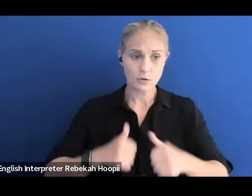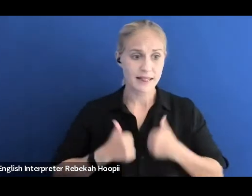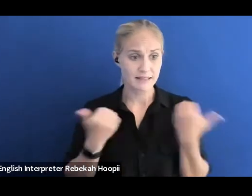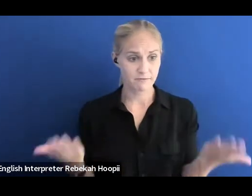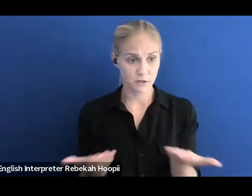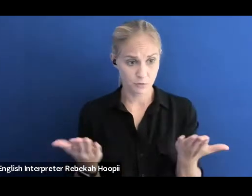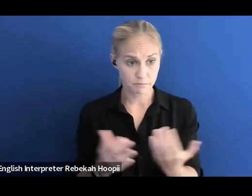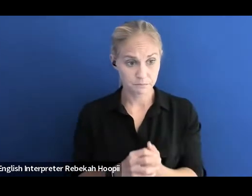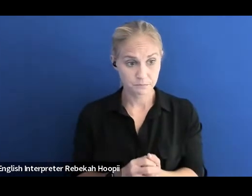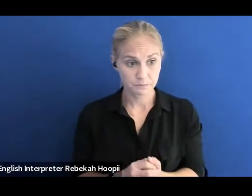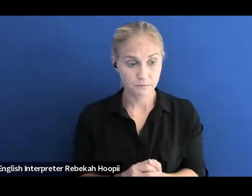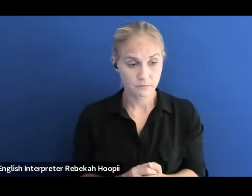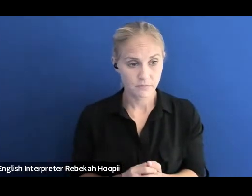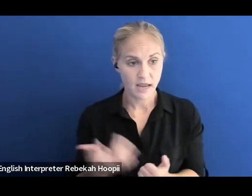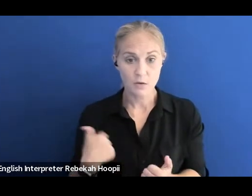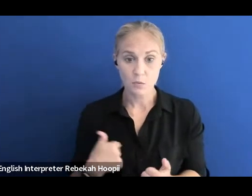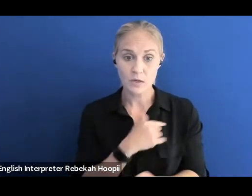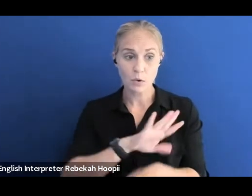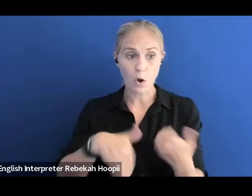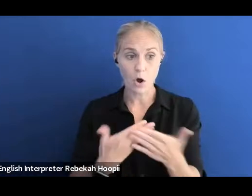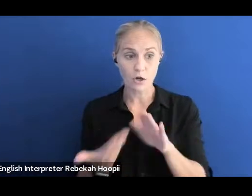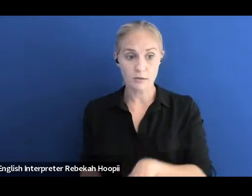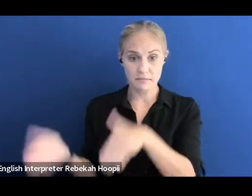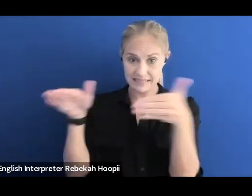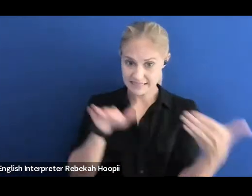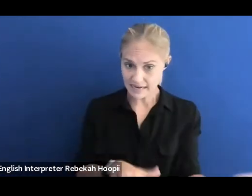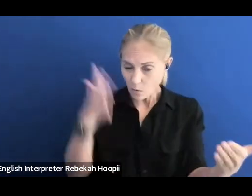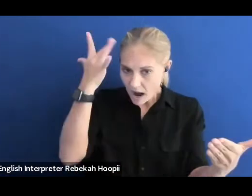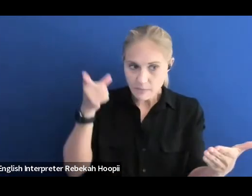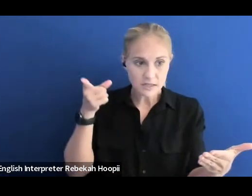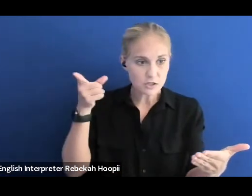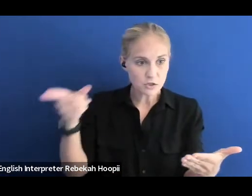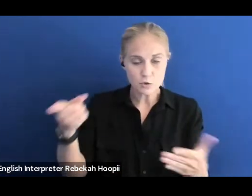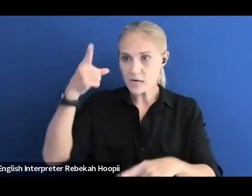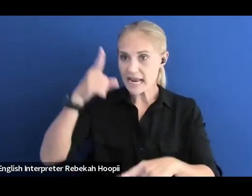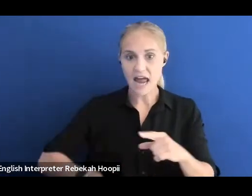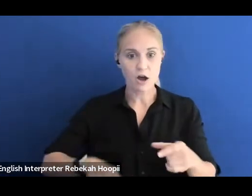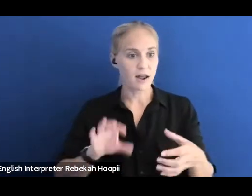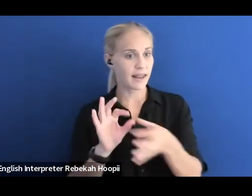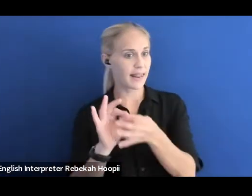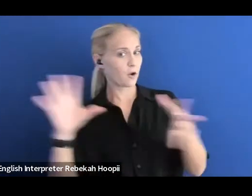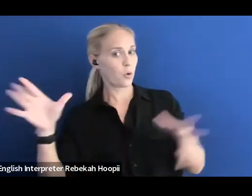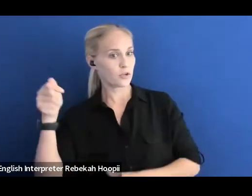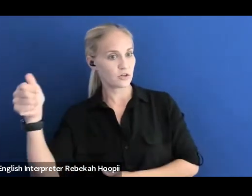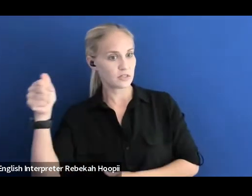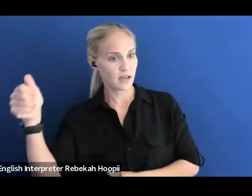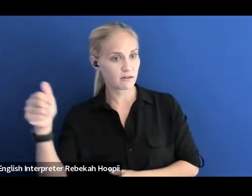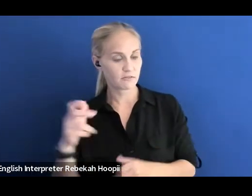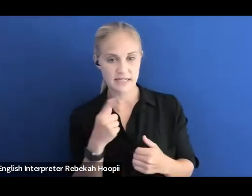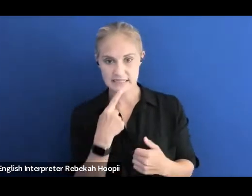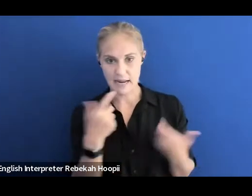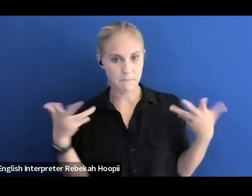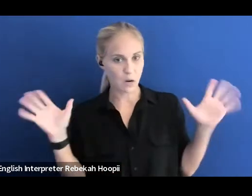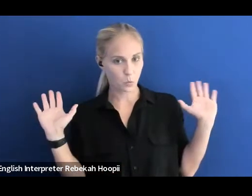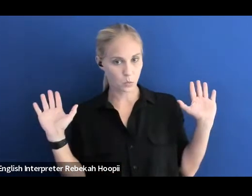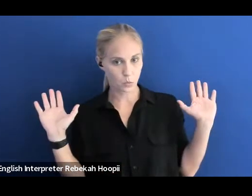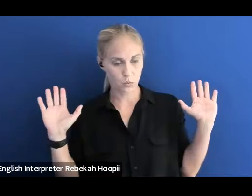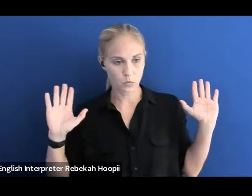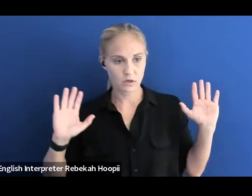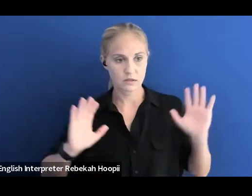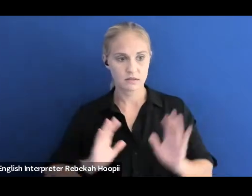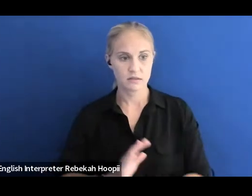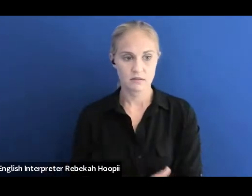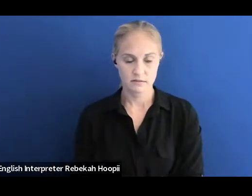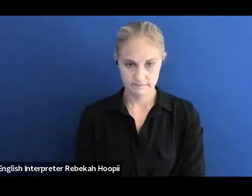will all be dead because of your inability to back away and say, okay, Paul.